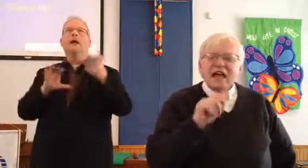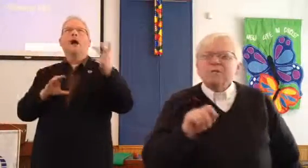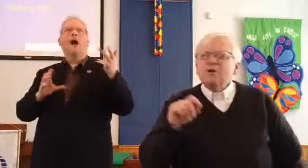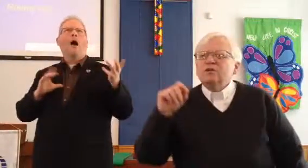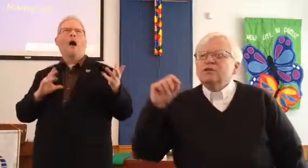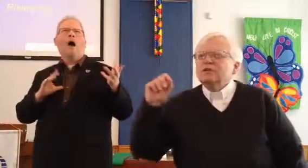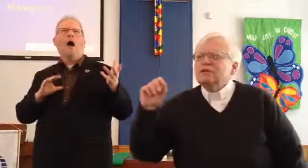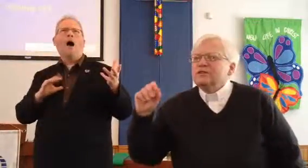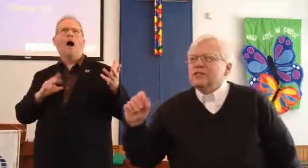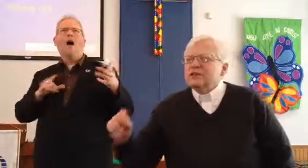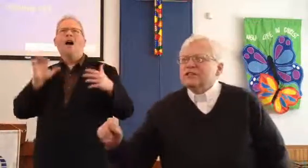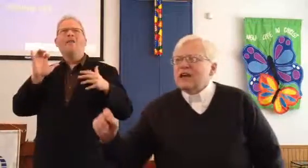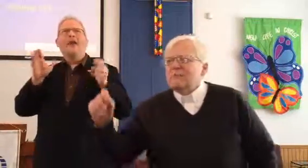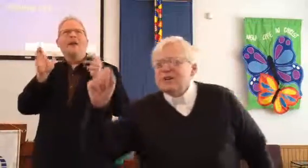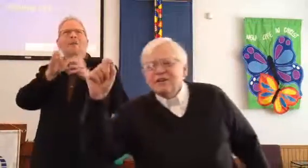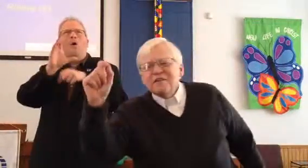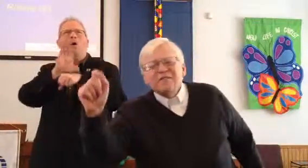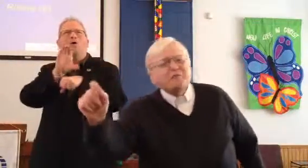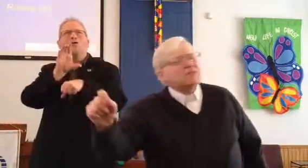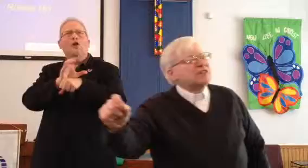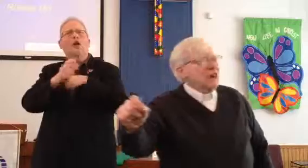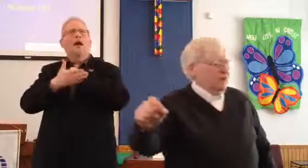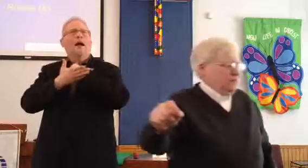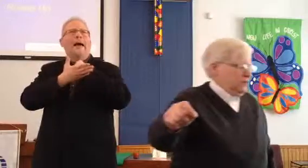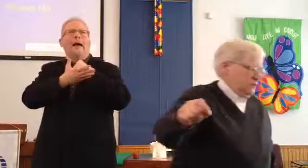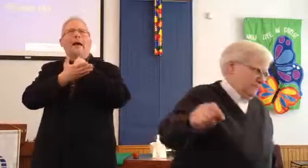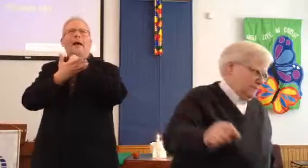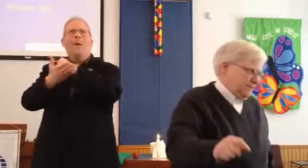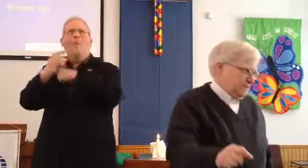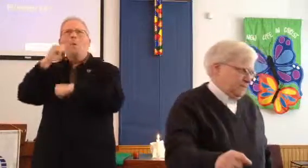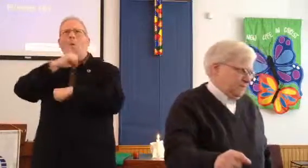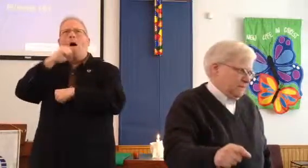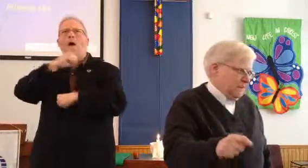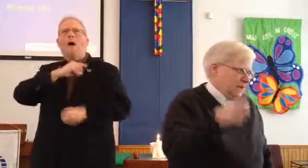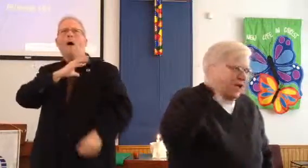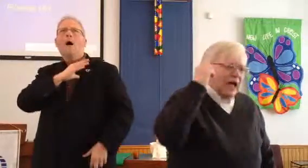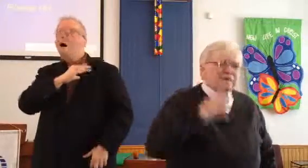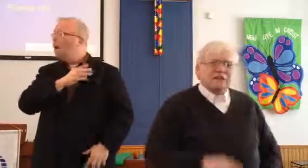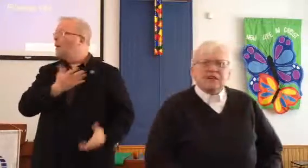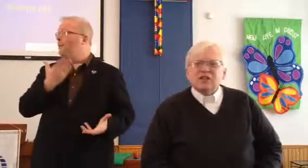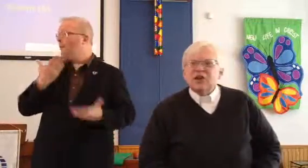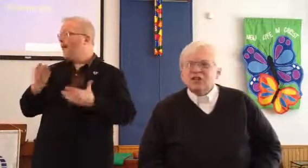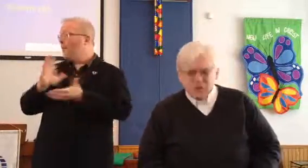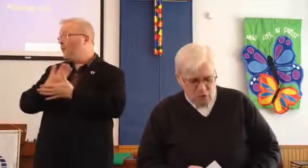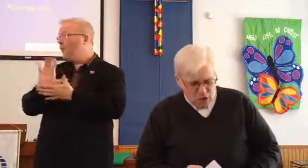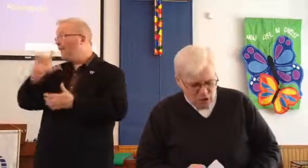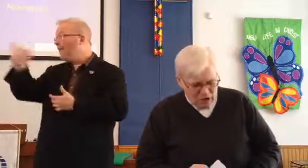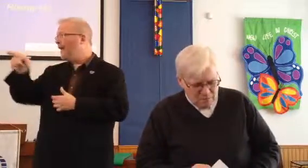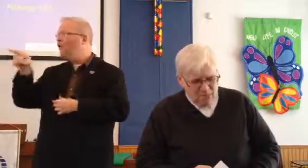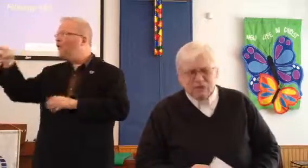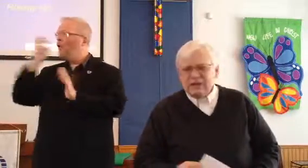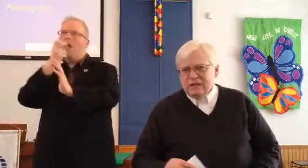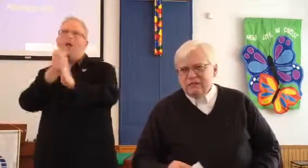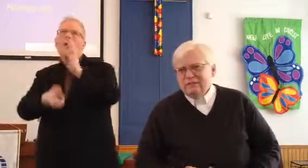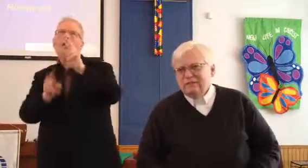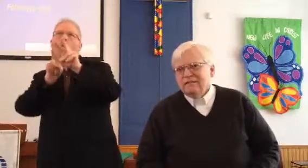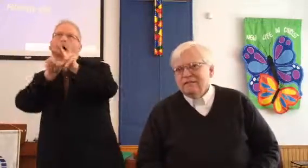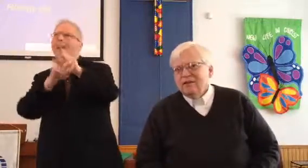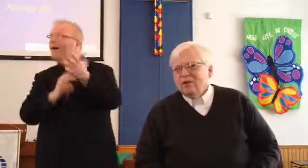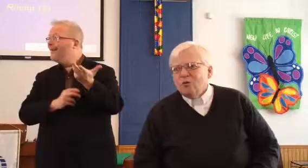was able to accept themselves. And that this small